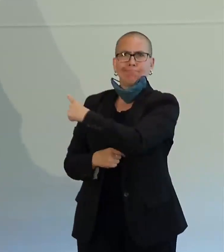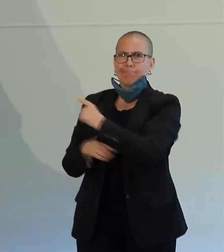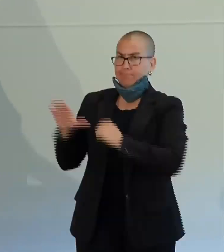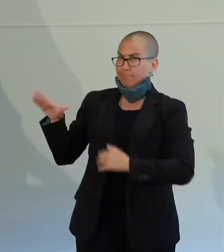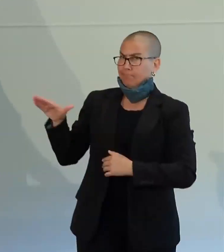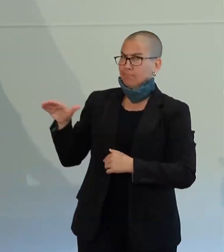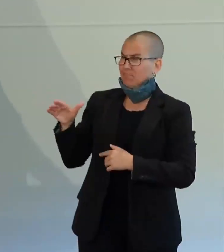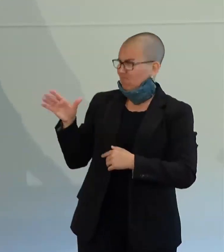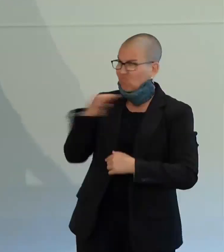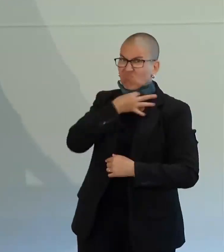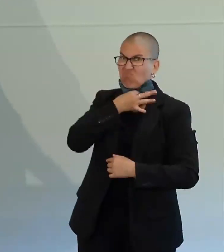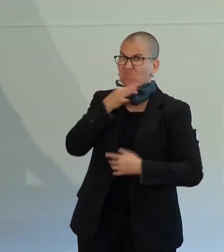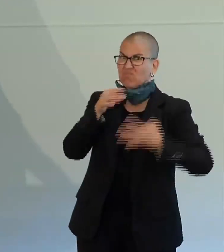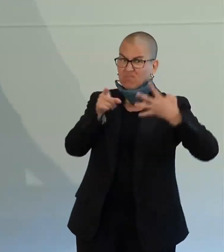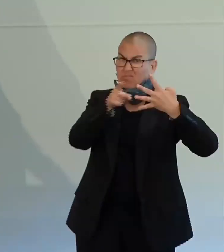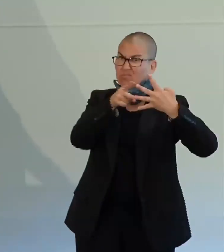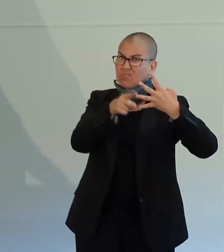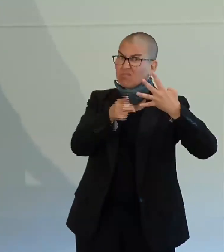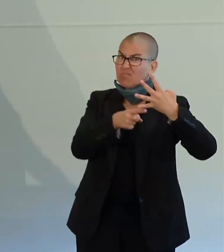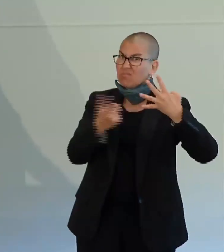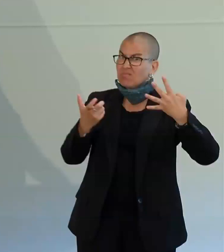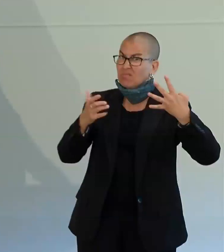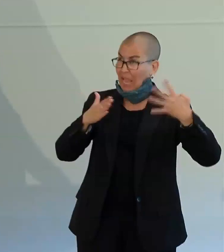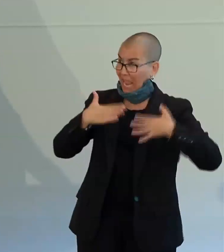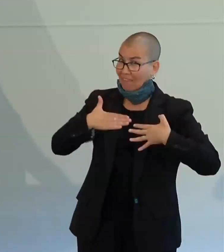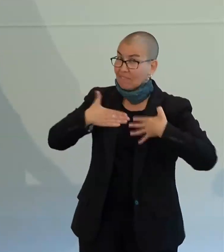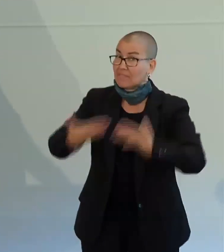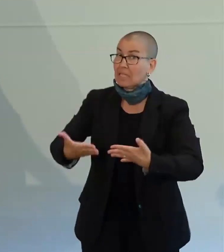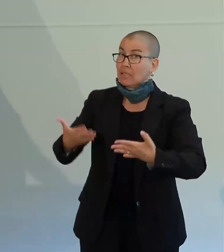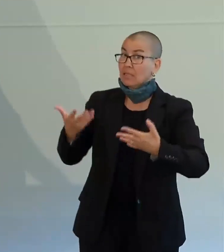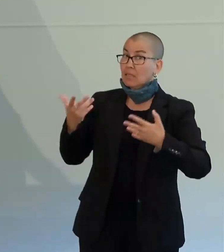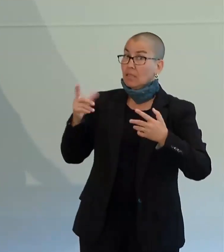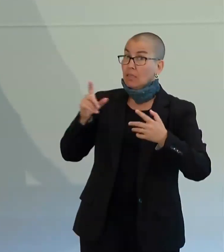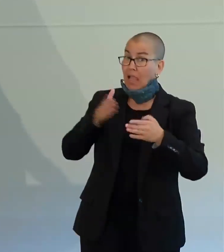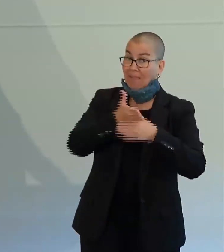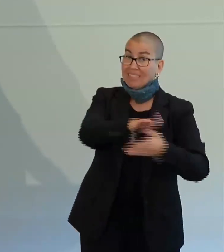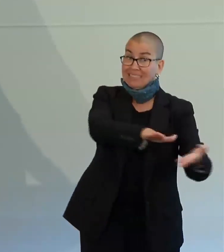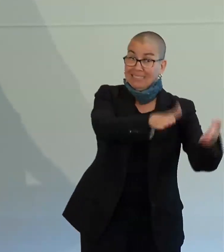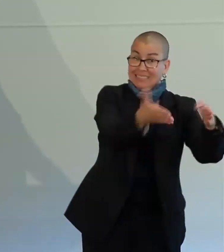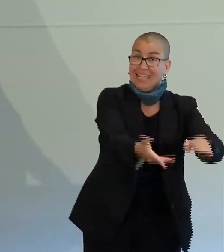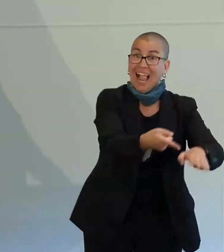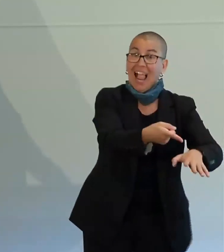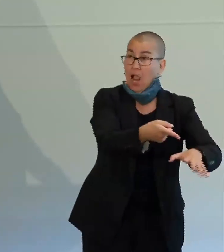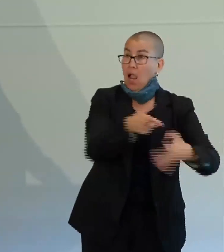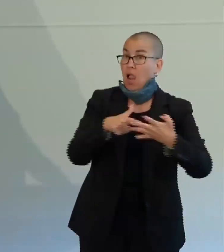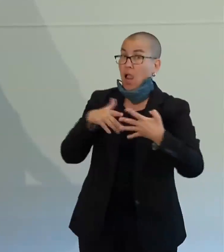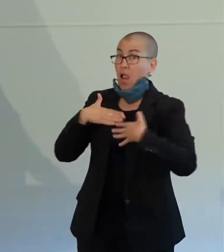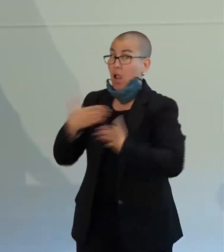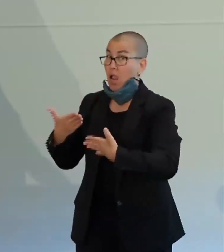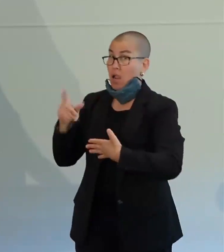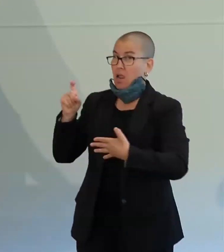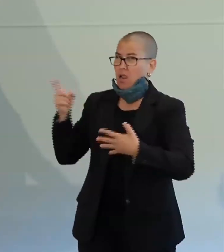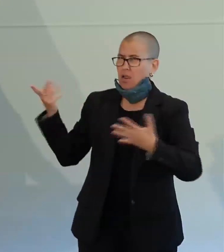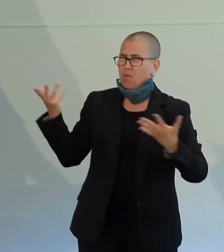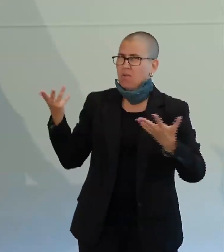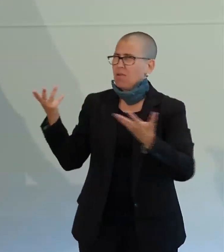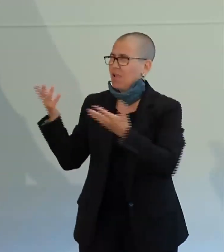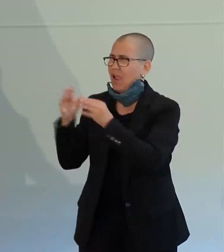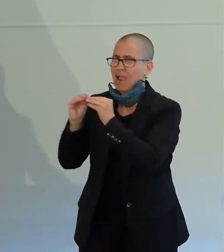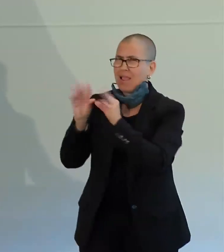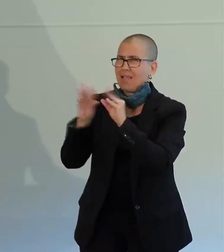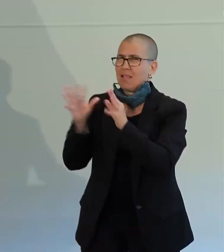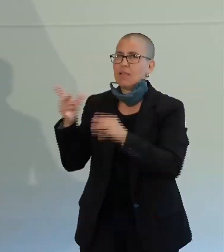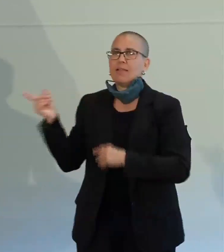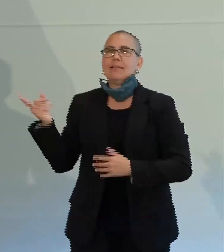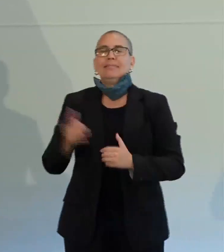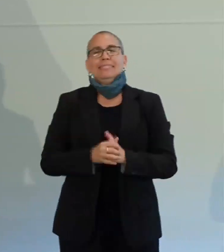statements to your investigator, which traditionally happens after a death in custody? Have you spoken with them? I will, as the Attorney General